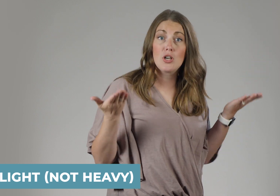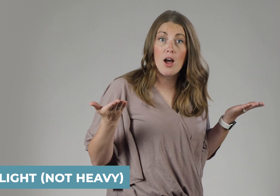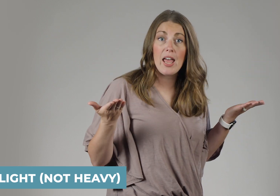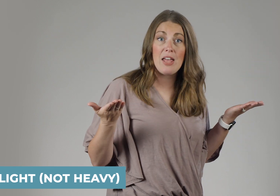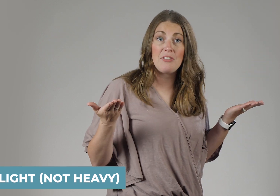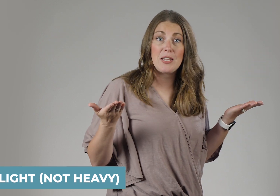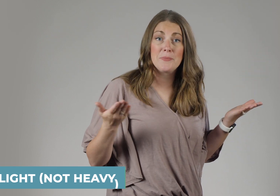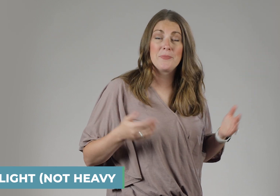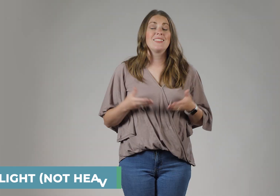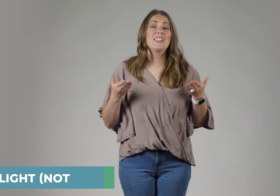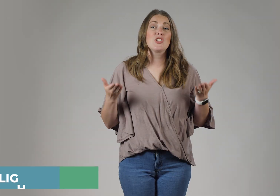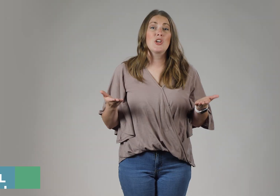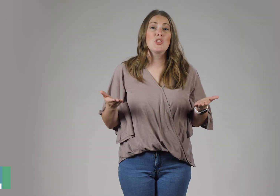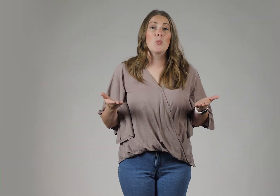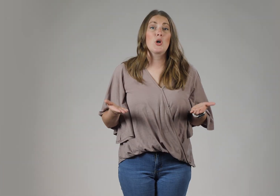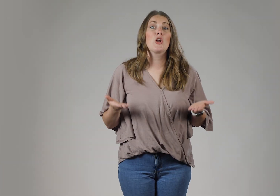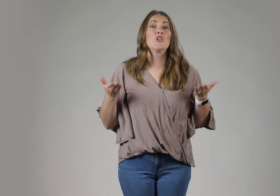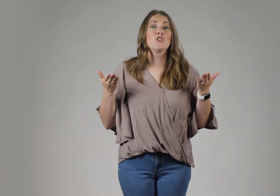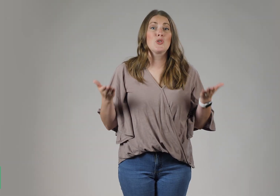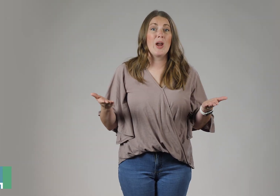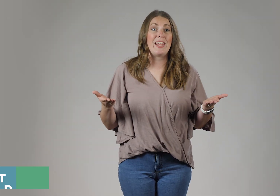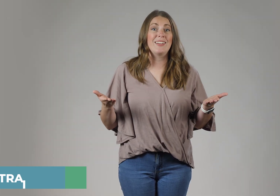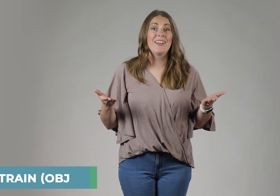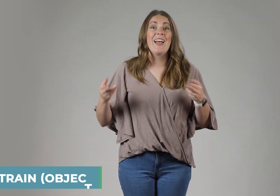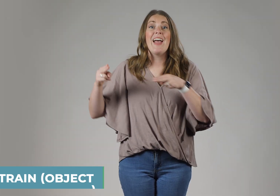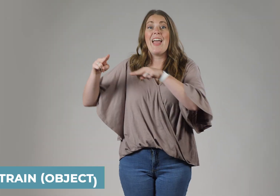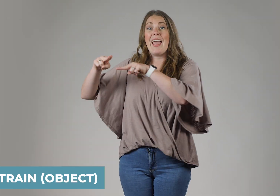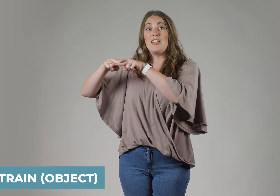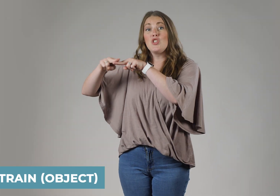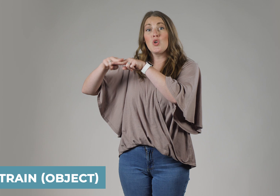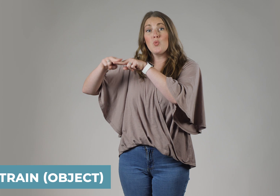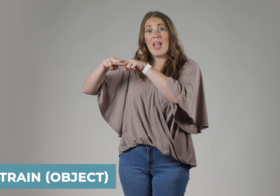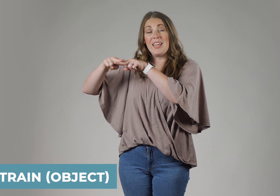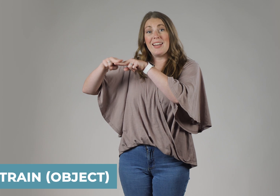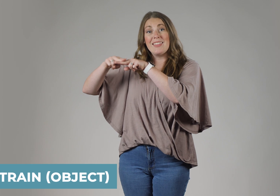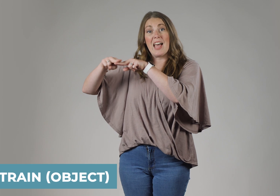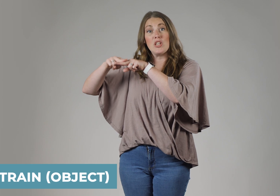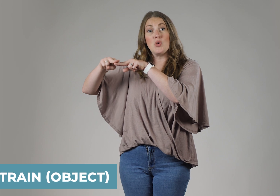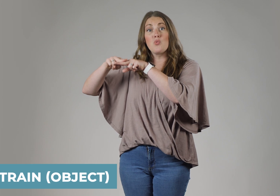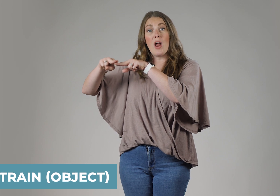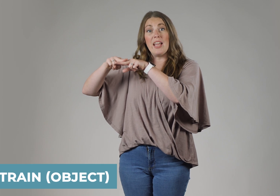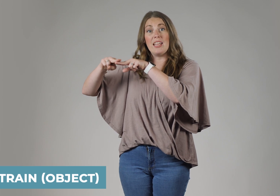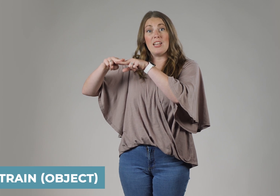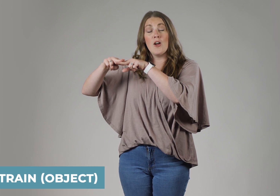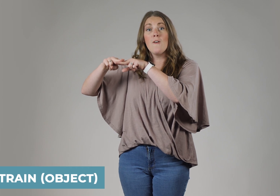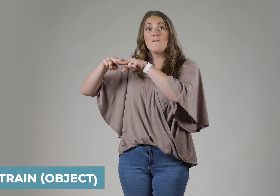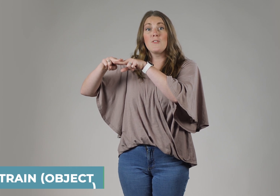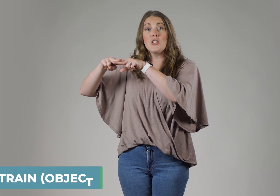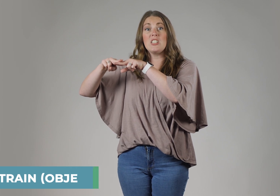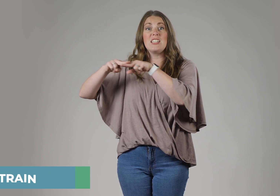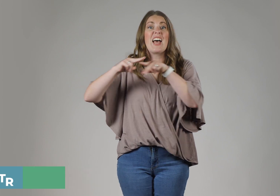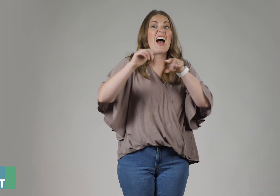not heavy. Let's look at the word train. A train that you ride in versus I